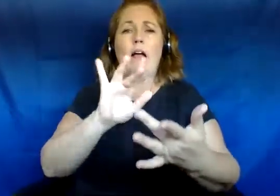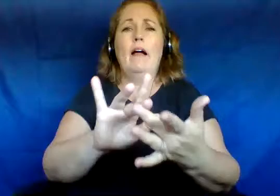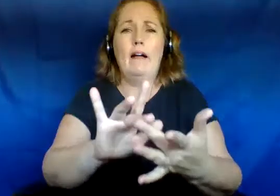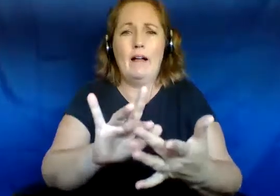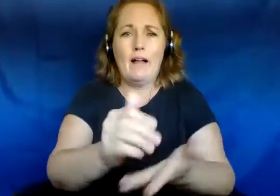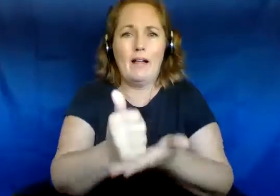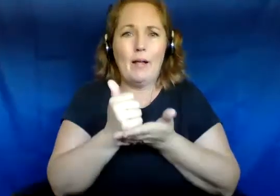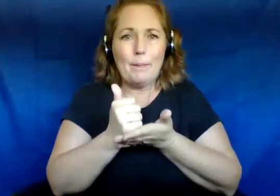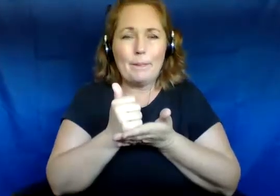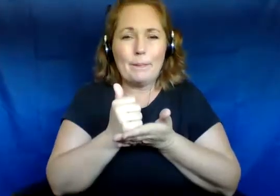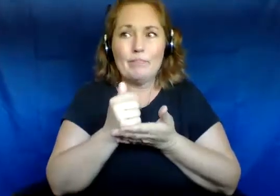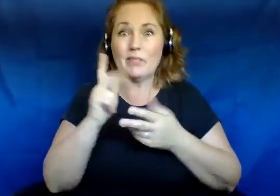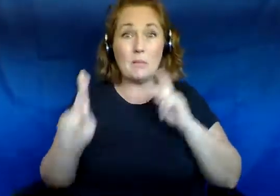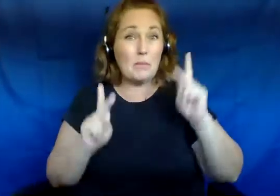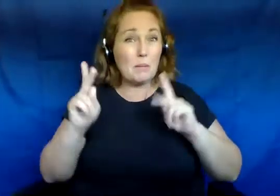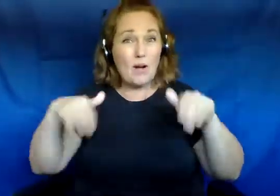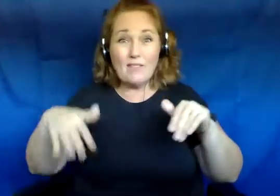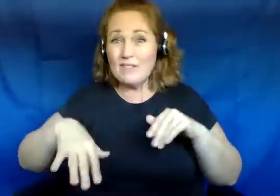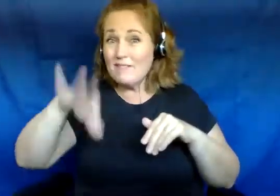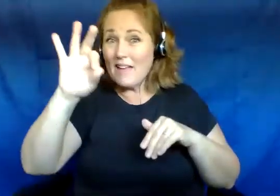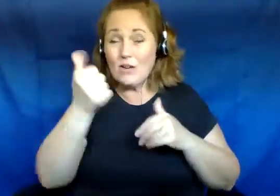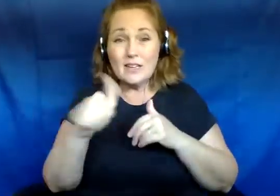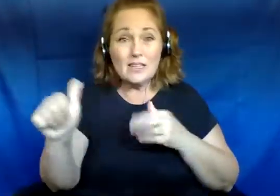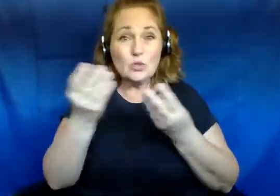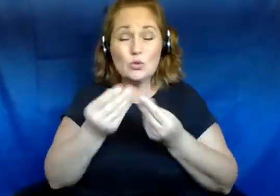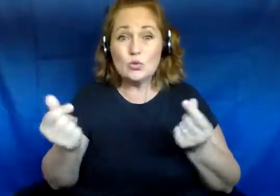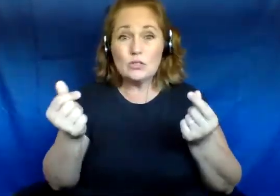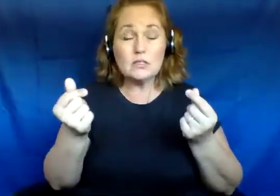People have not found solutions for